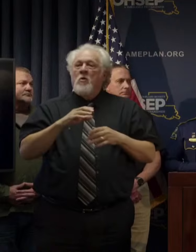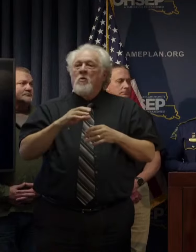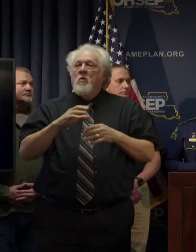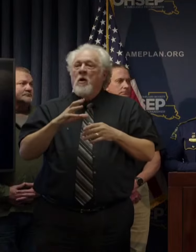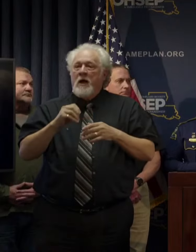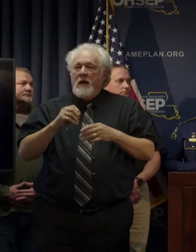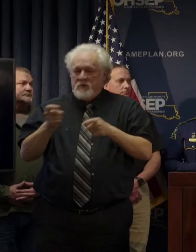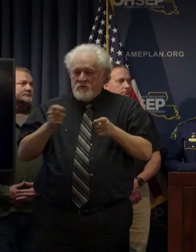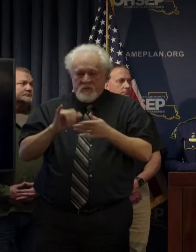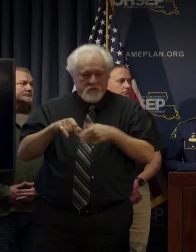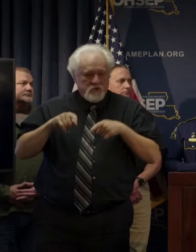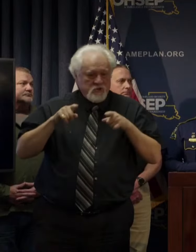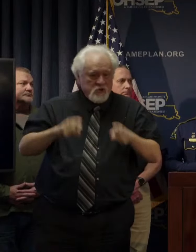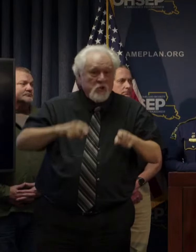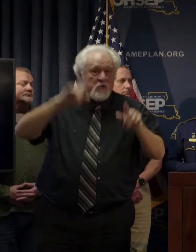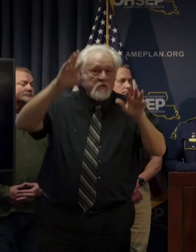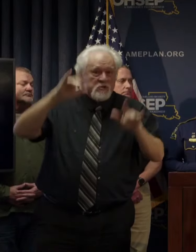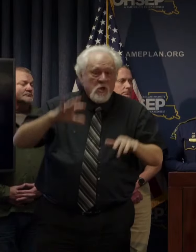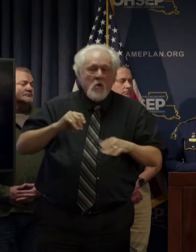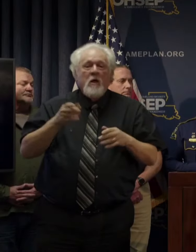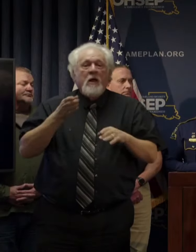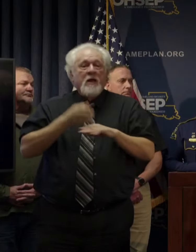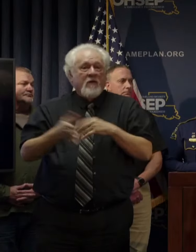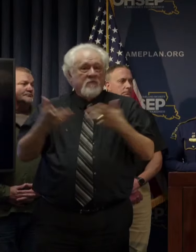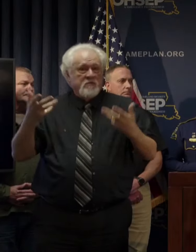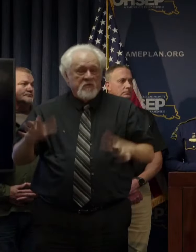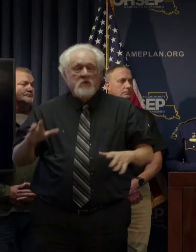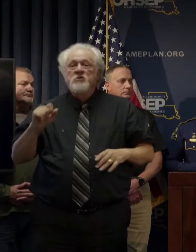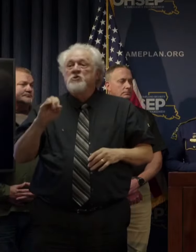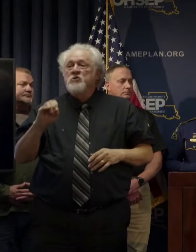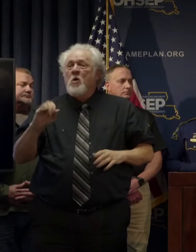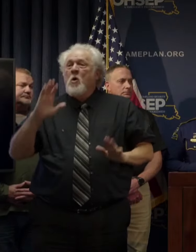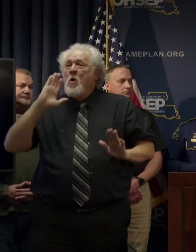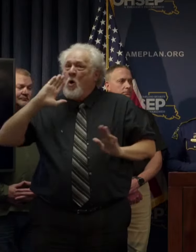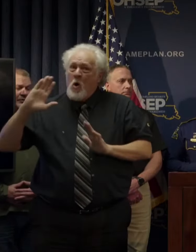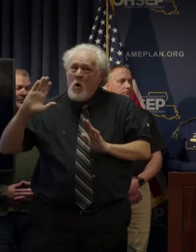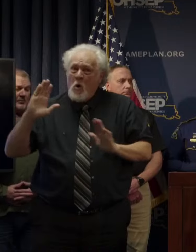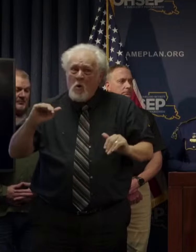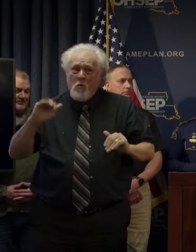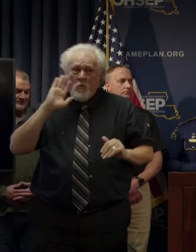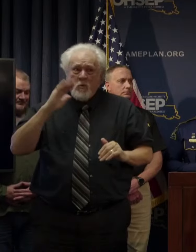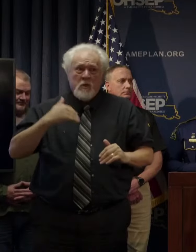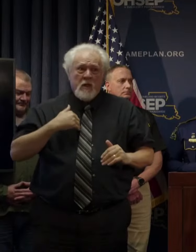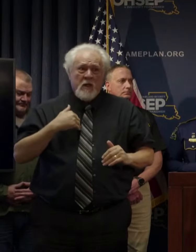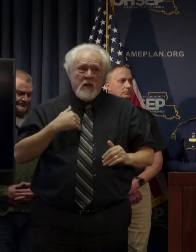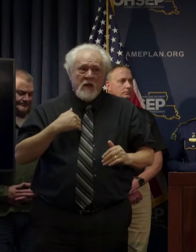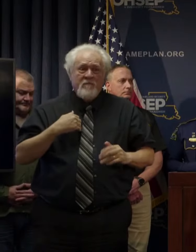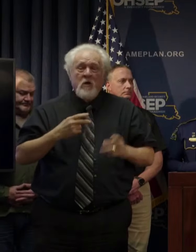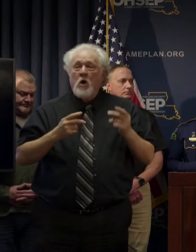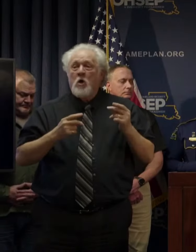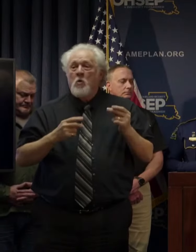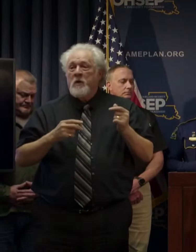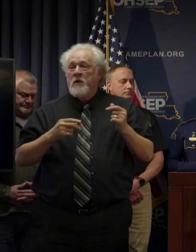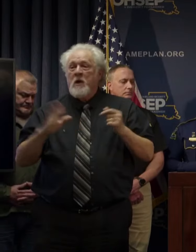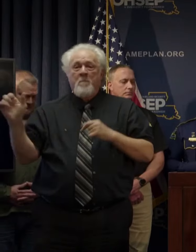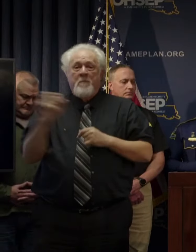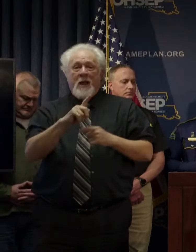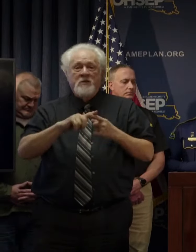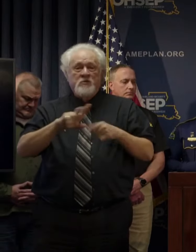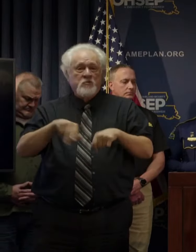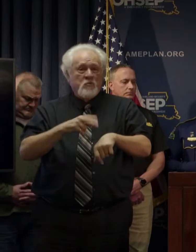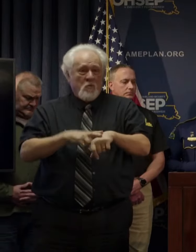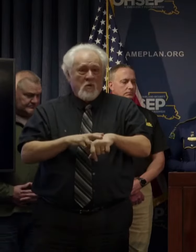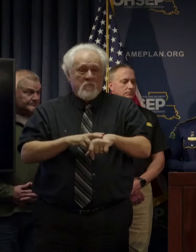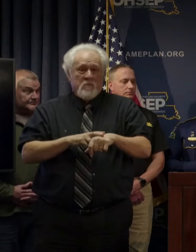the precipitation and after the event has ended. And so we are hoping that we will have a quick return to full